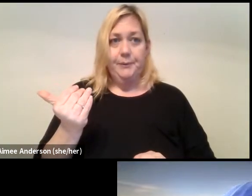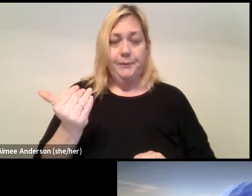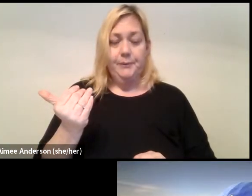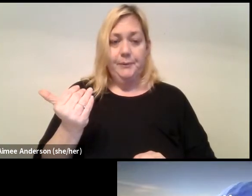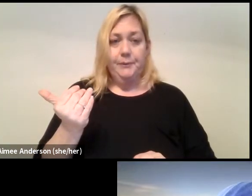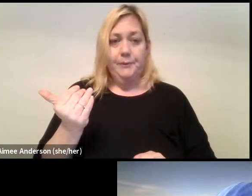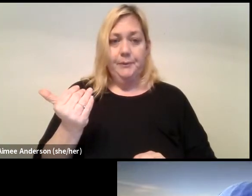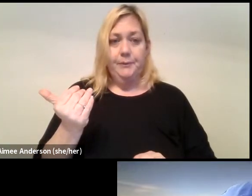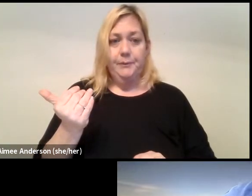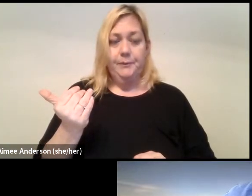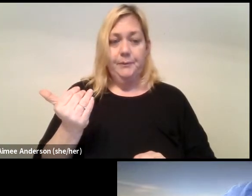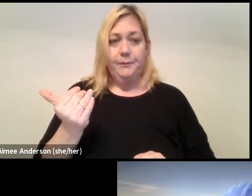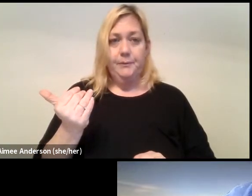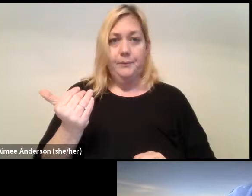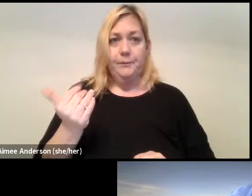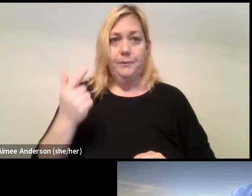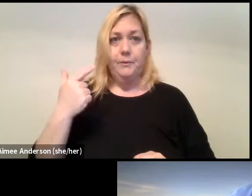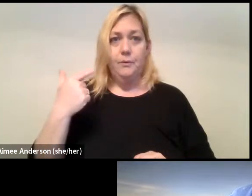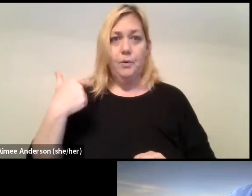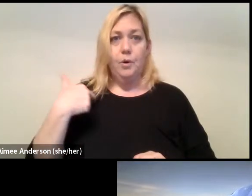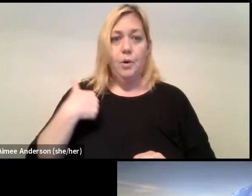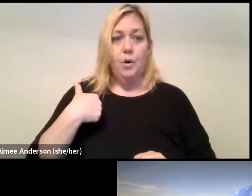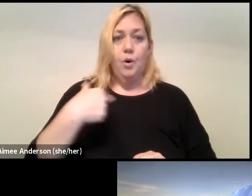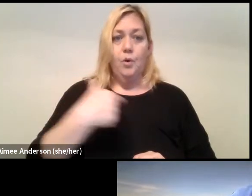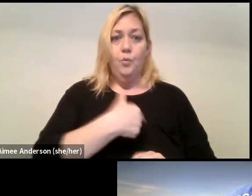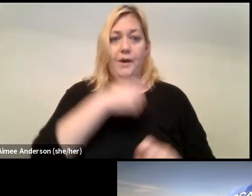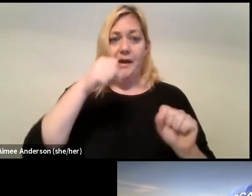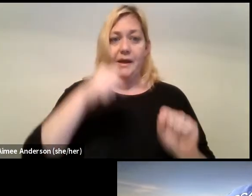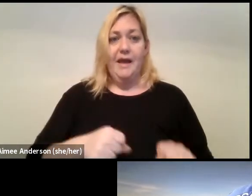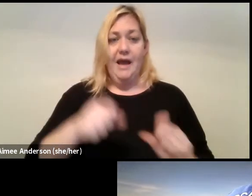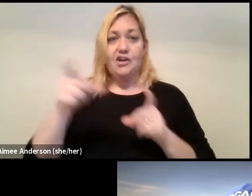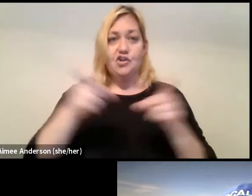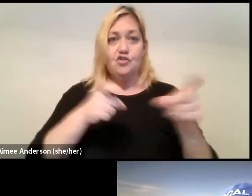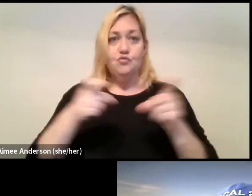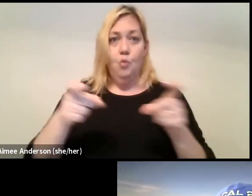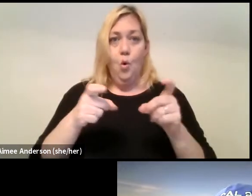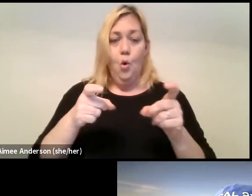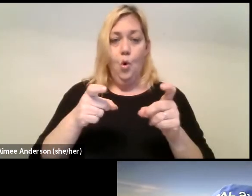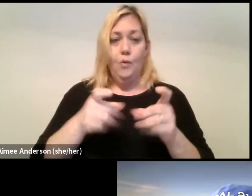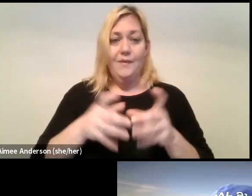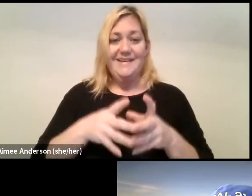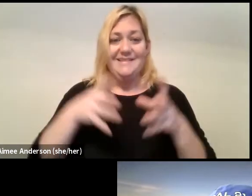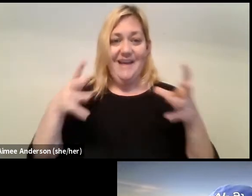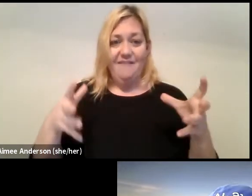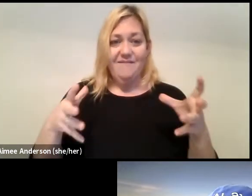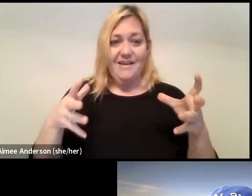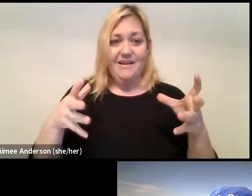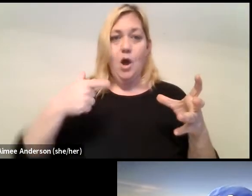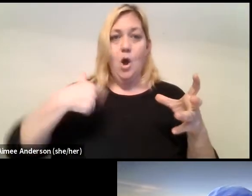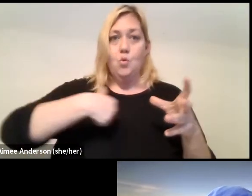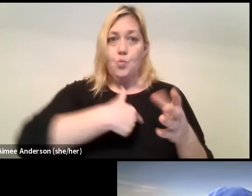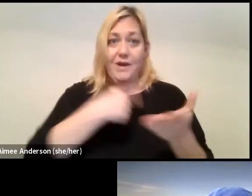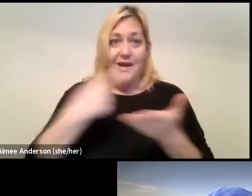extensively. we can show extensively. And consulted. We consorted.